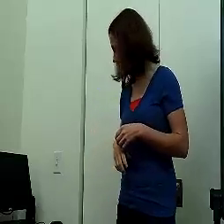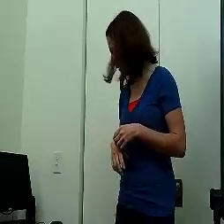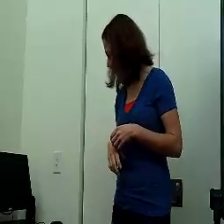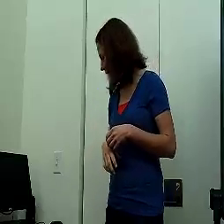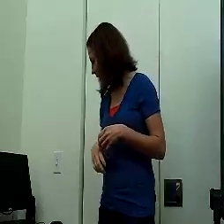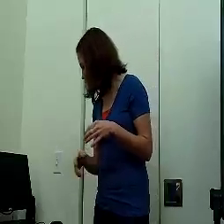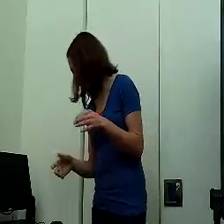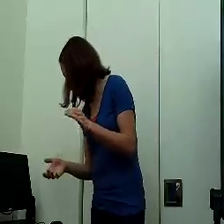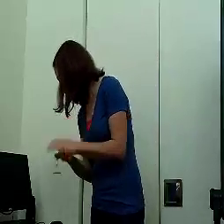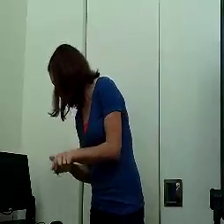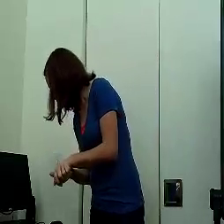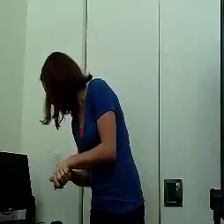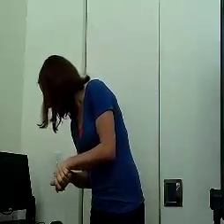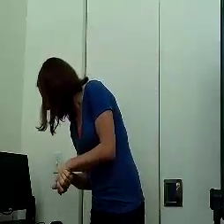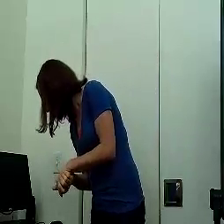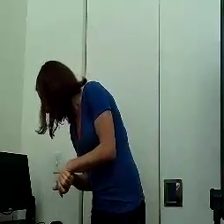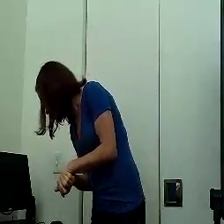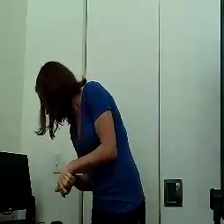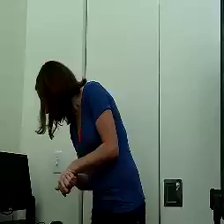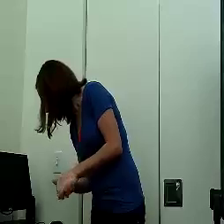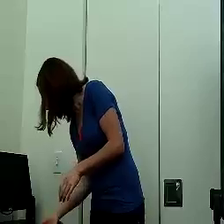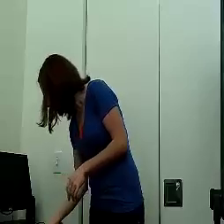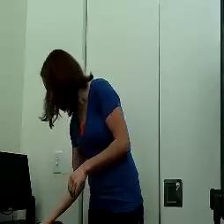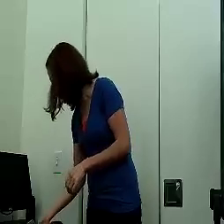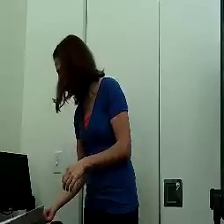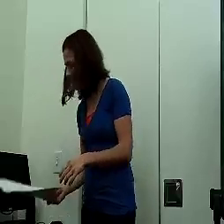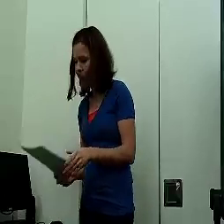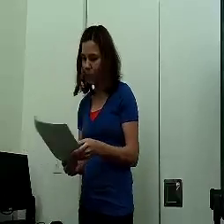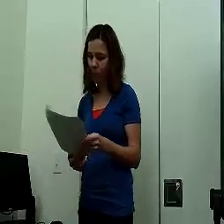exactly. All right, so let's move to.